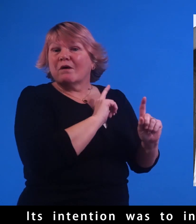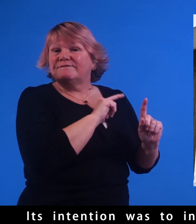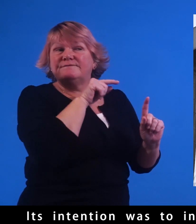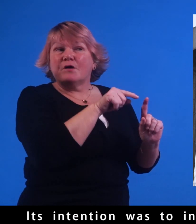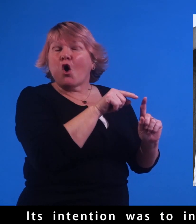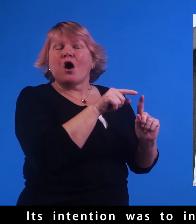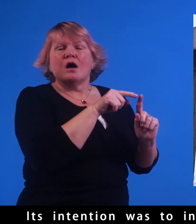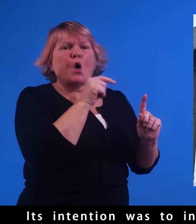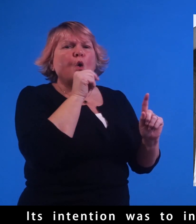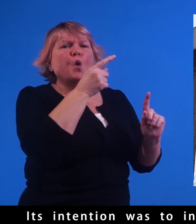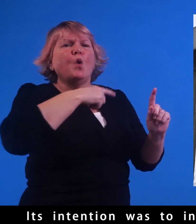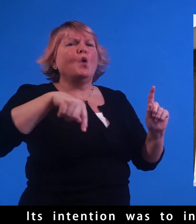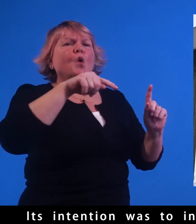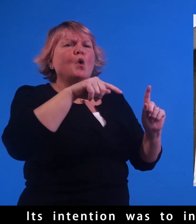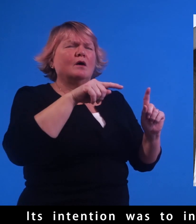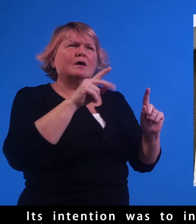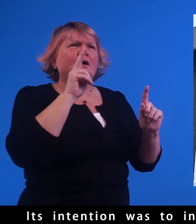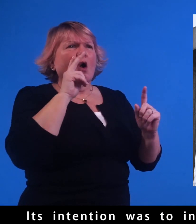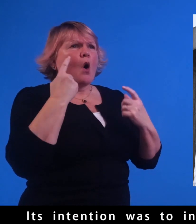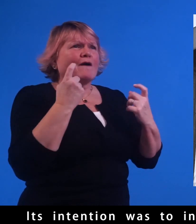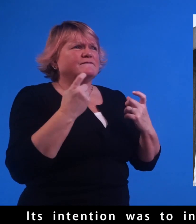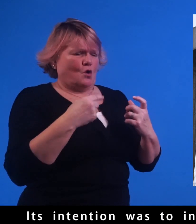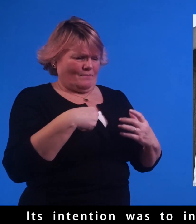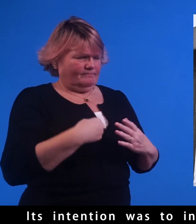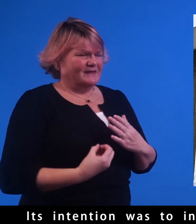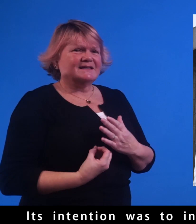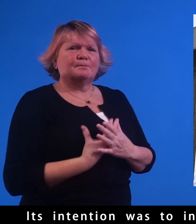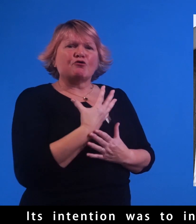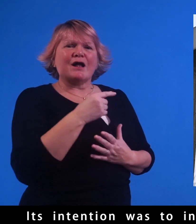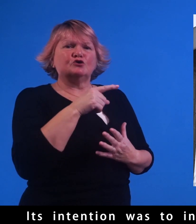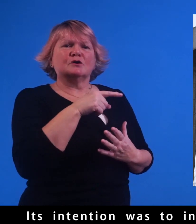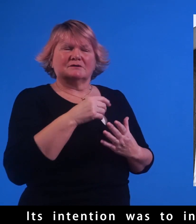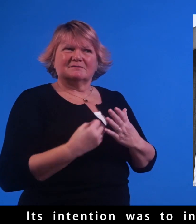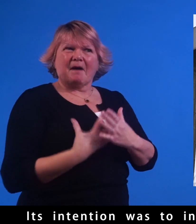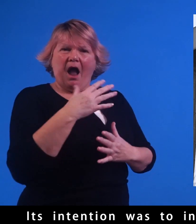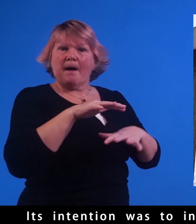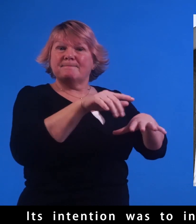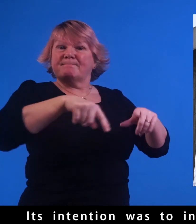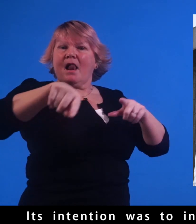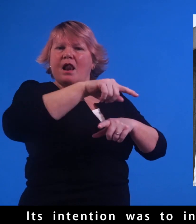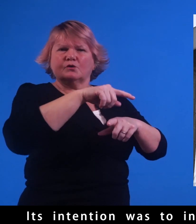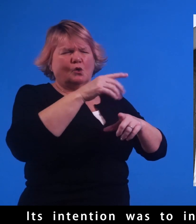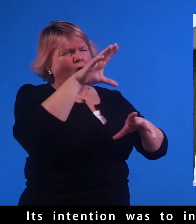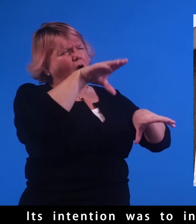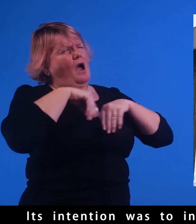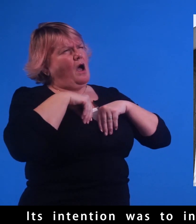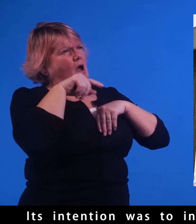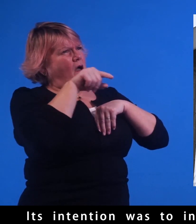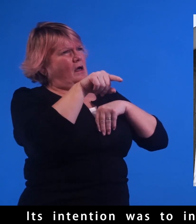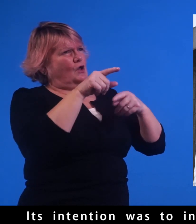Its intention was to inspire those who saw it to seek the same qualities which Nelson displayed in